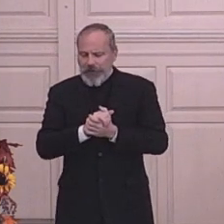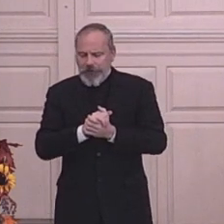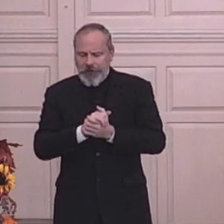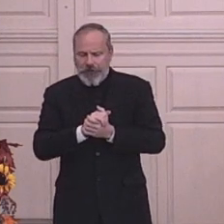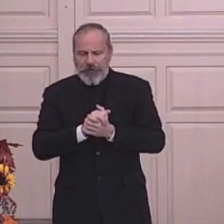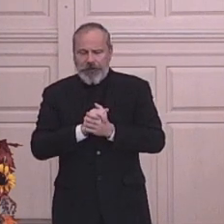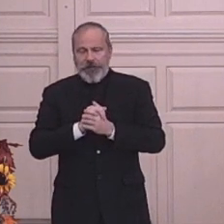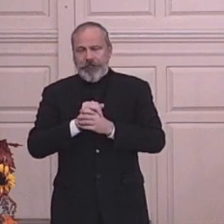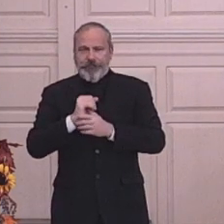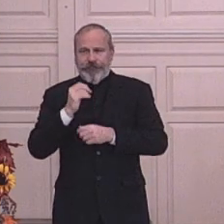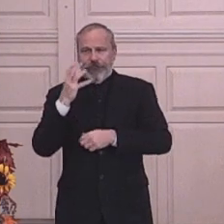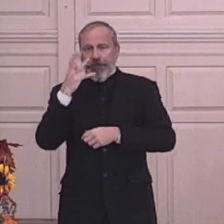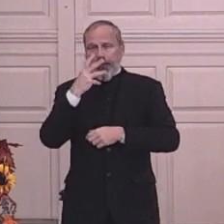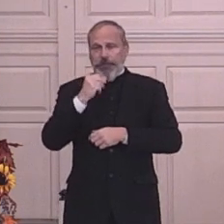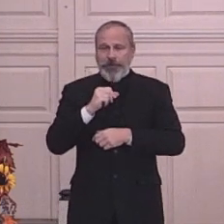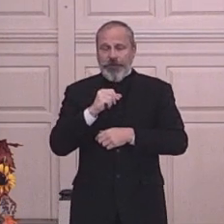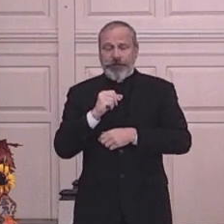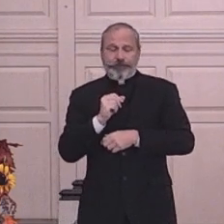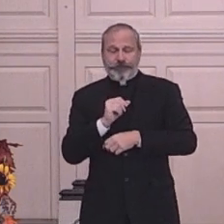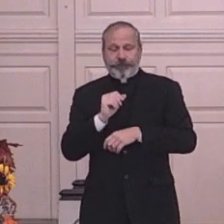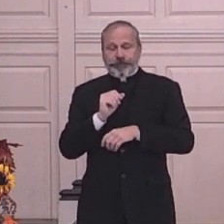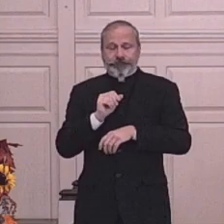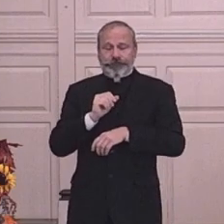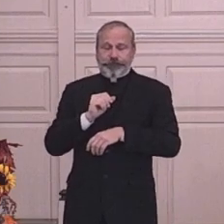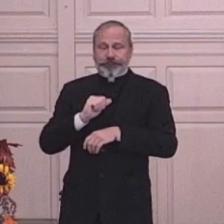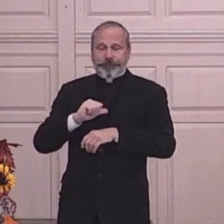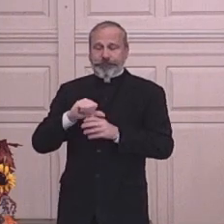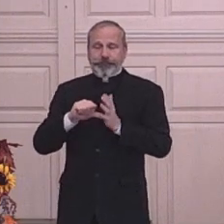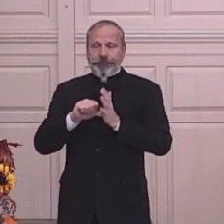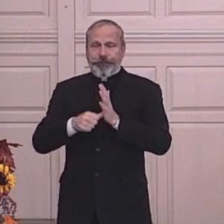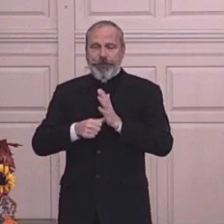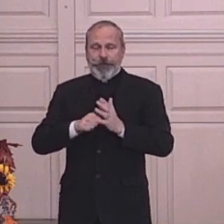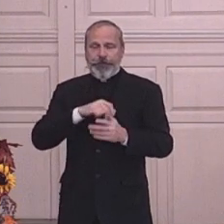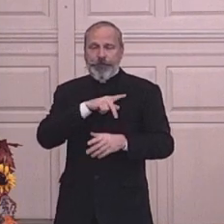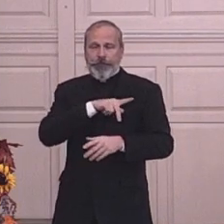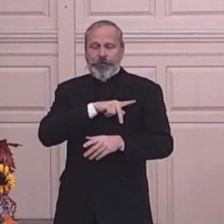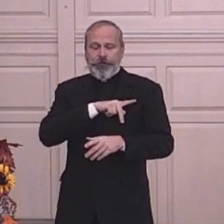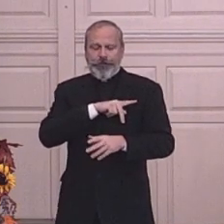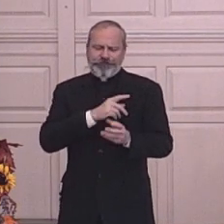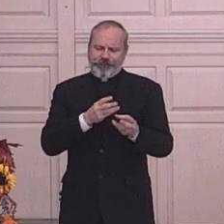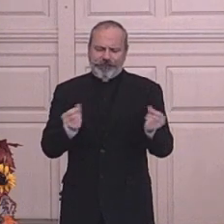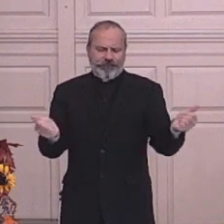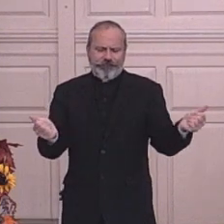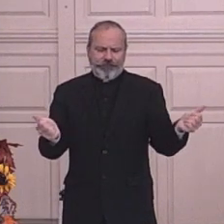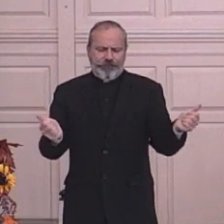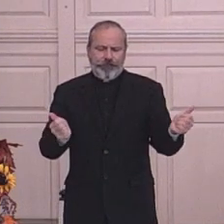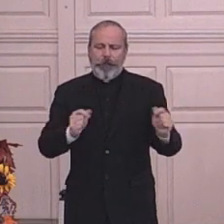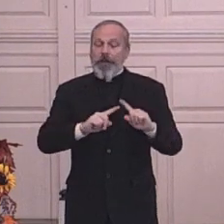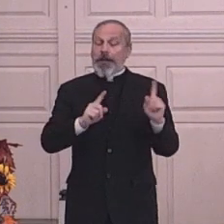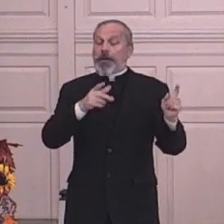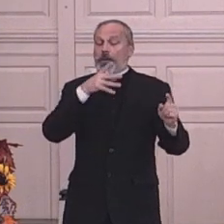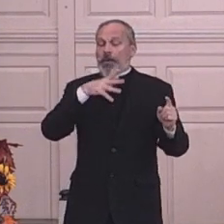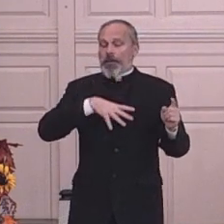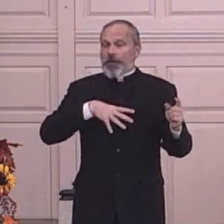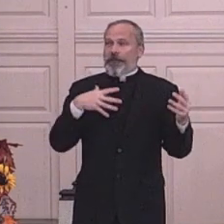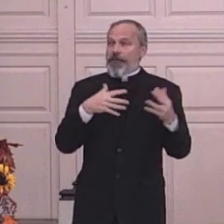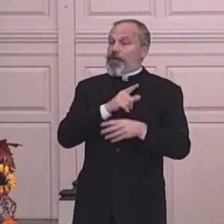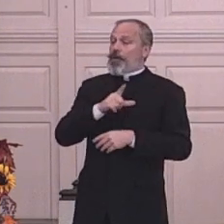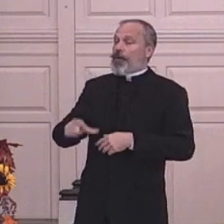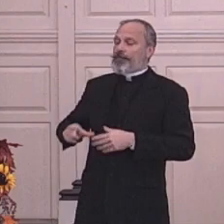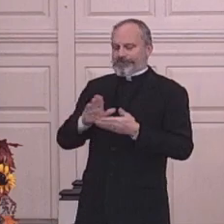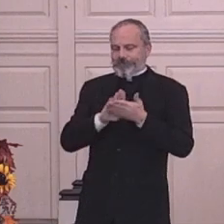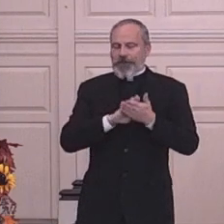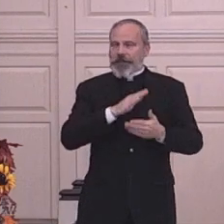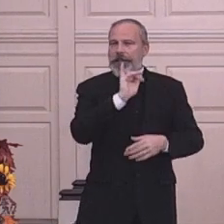Charm is deceptive and beauty fleeting. The woman who fears the Lord is to be